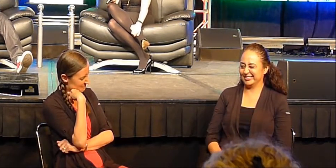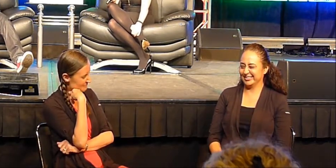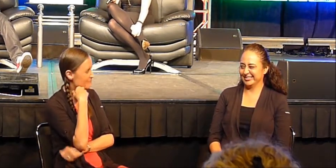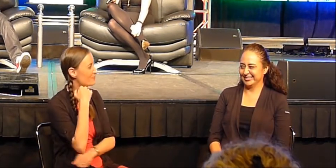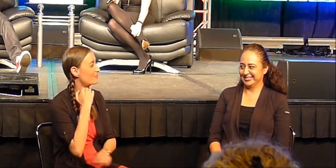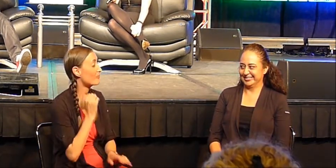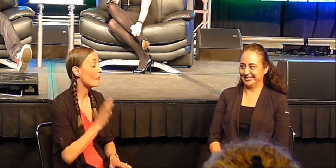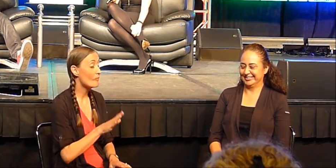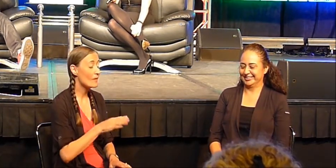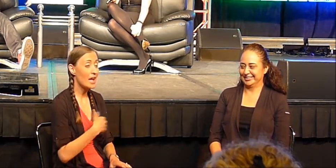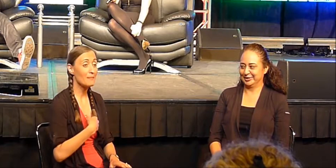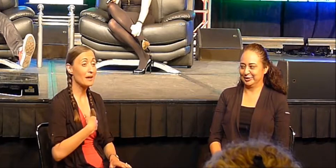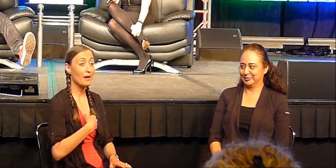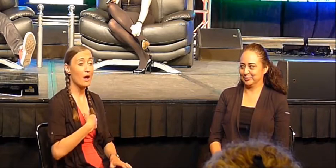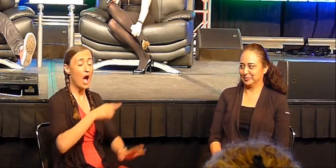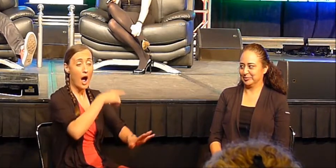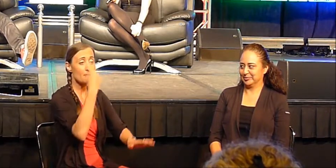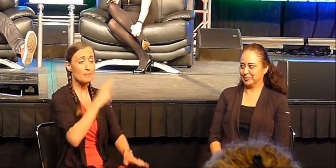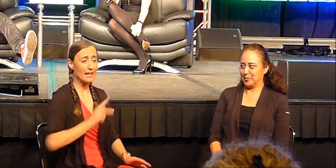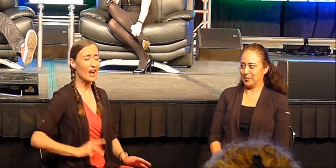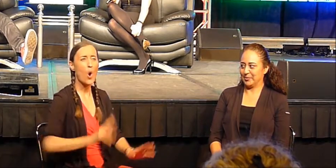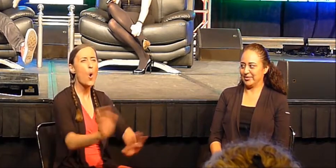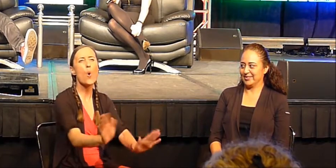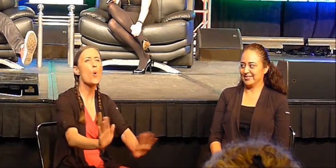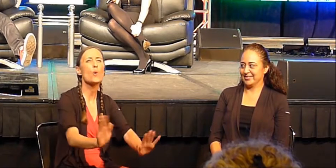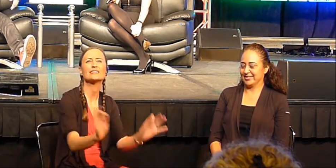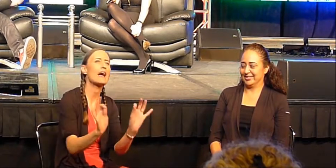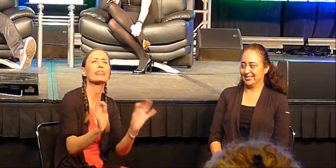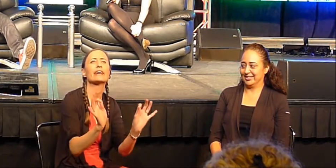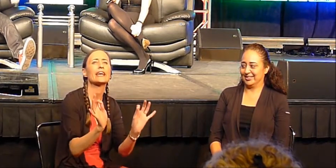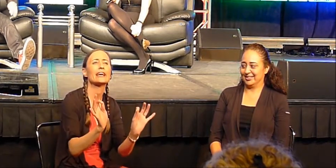And I'm still being the black man, going, no, it's nothing at all,